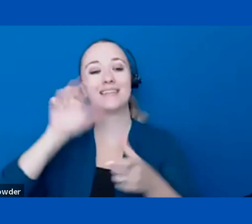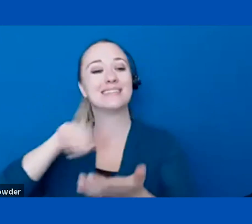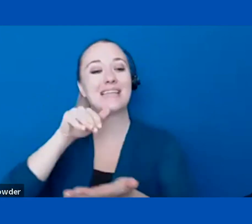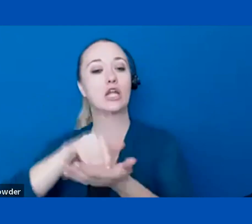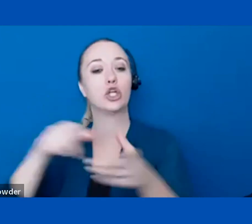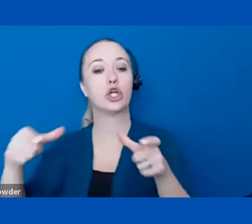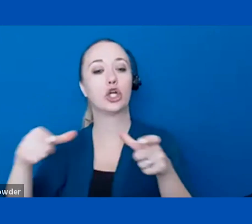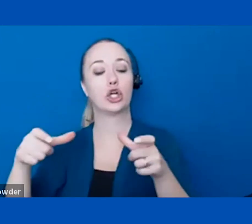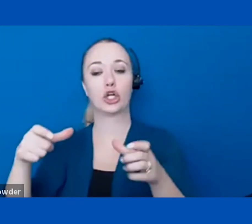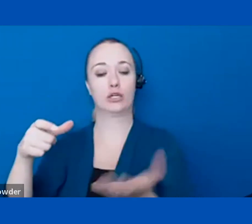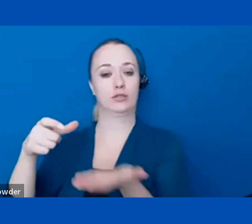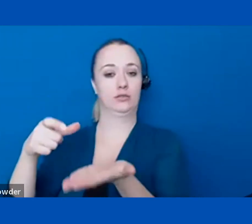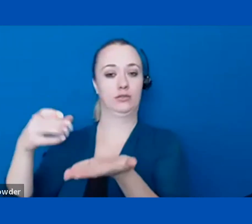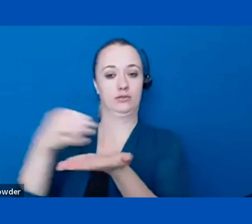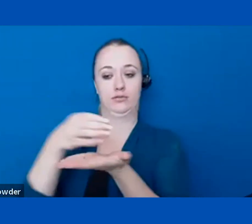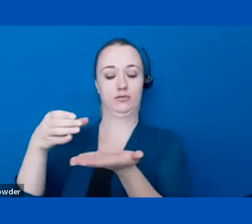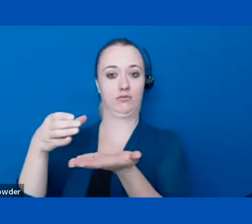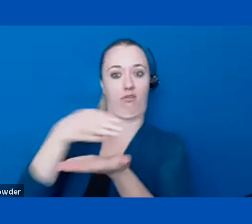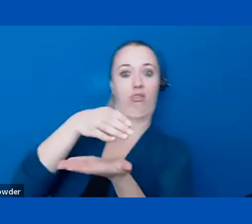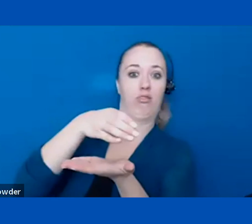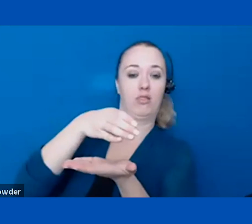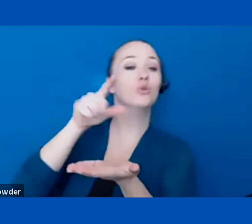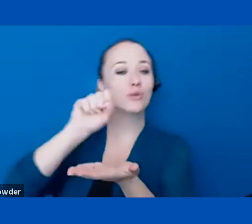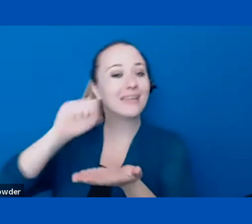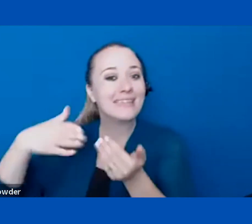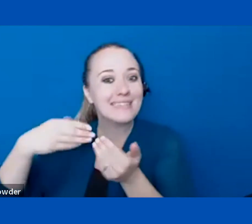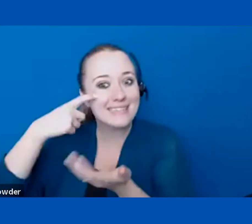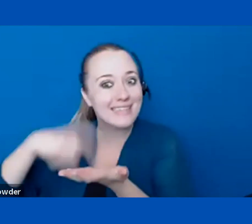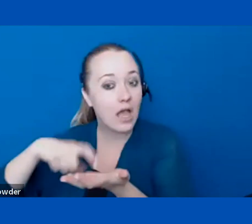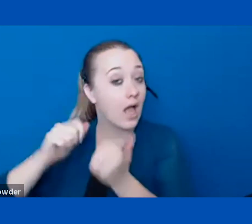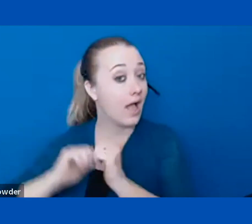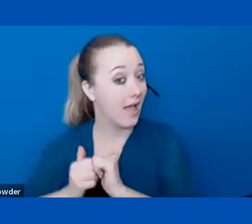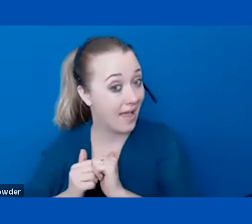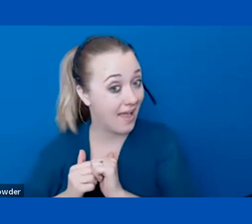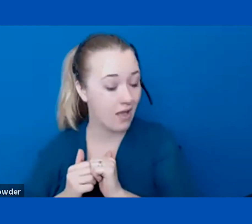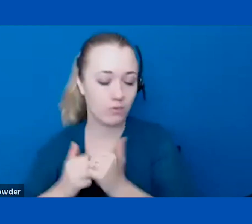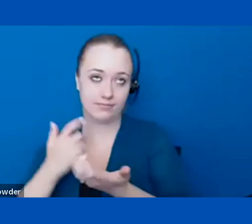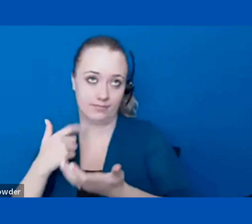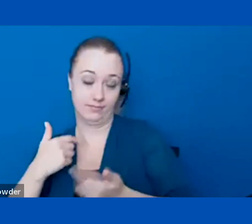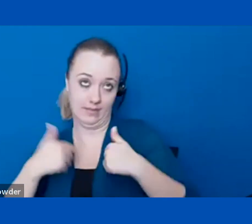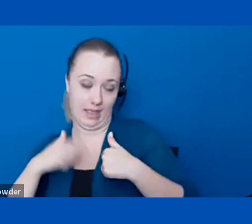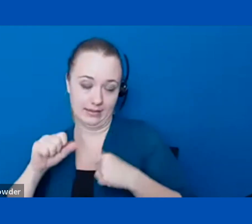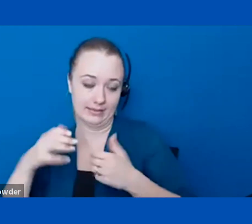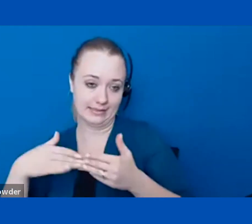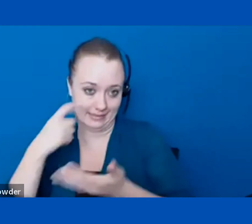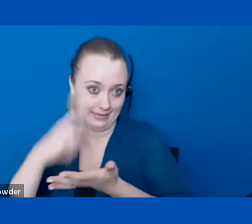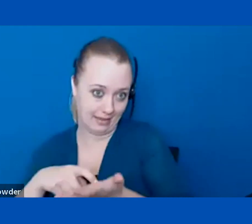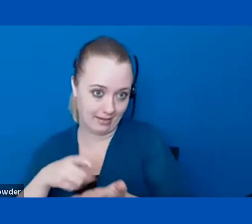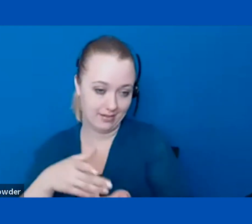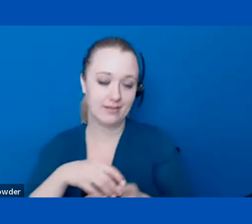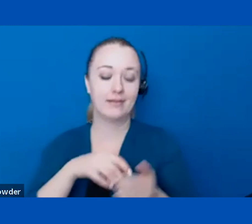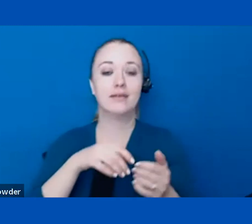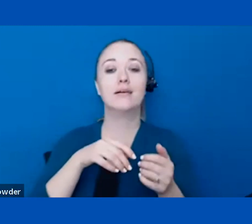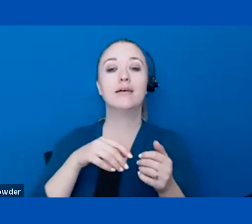tell. Well, for me, right, I don't want to speak for everyone, but for me, um, you can easily tell